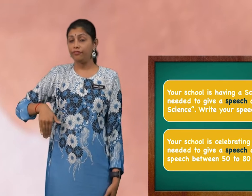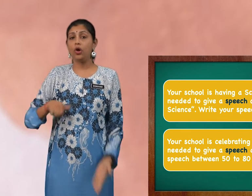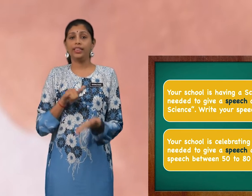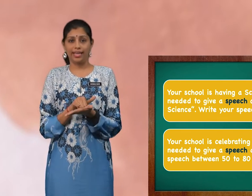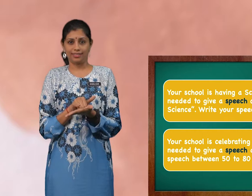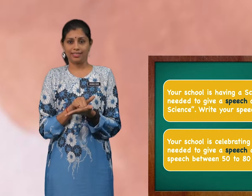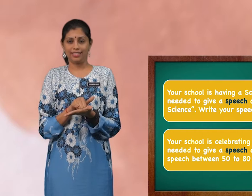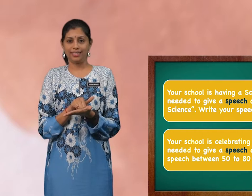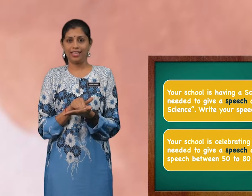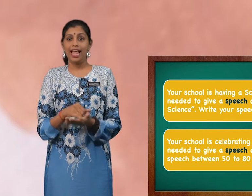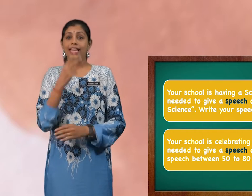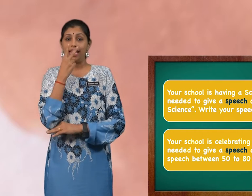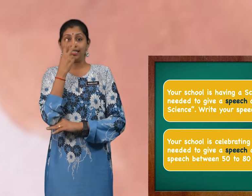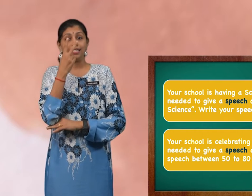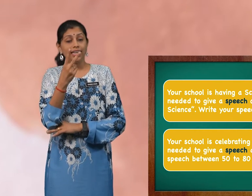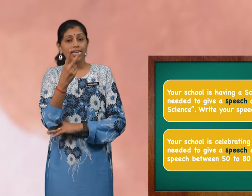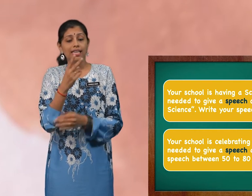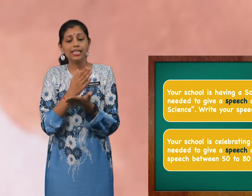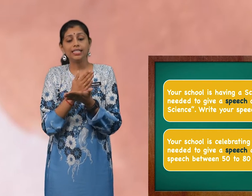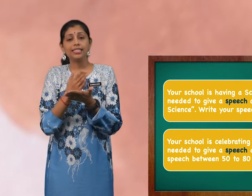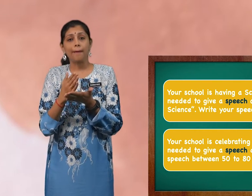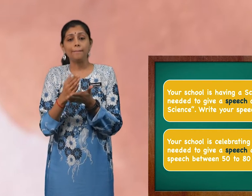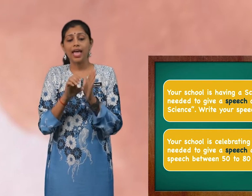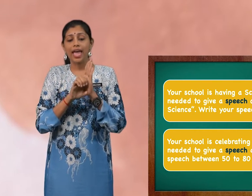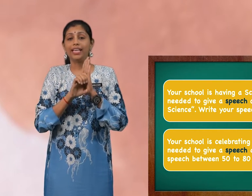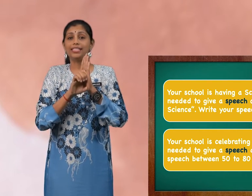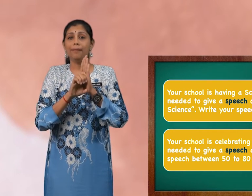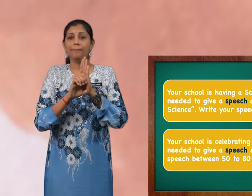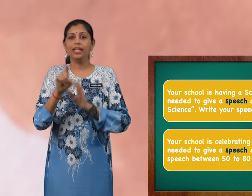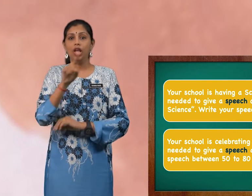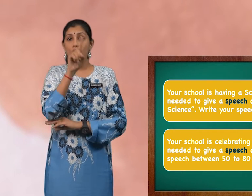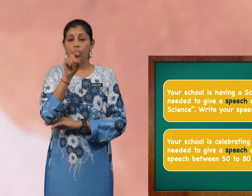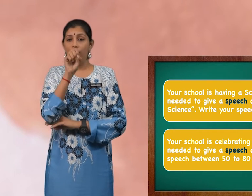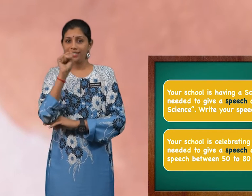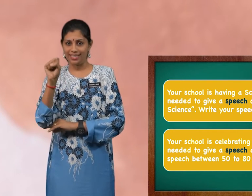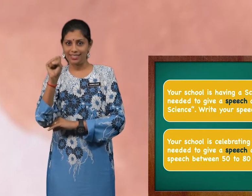Before that, let's see some example questions.